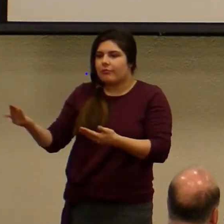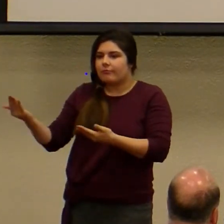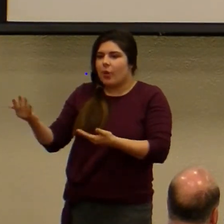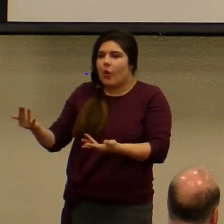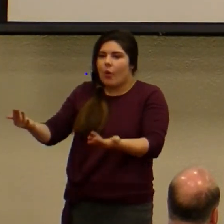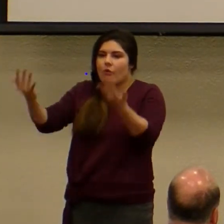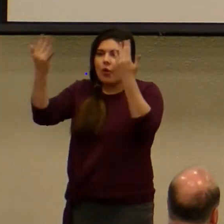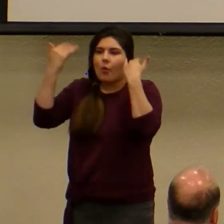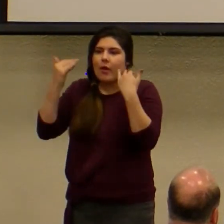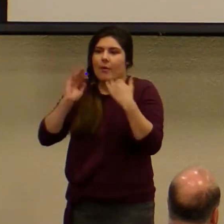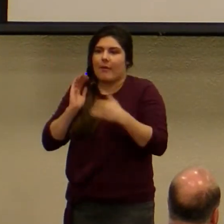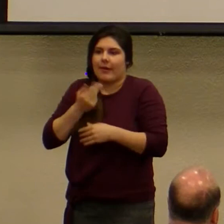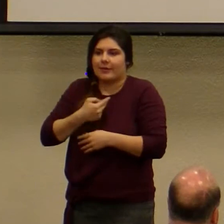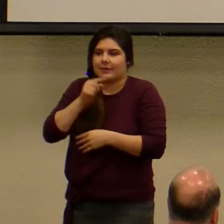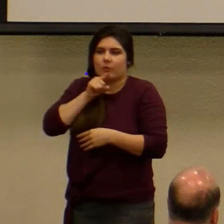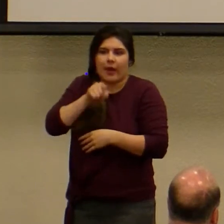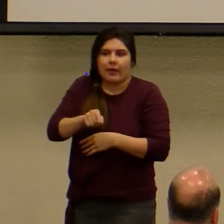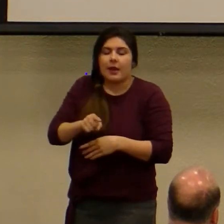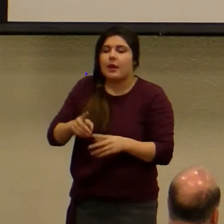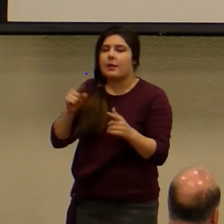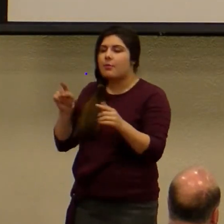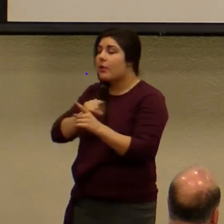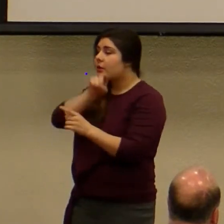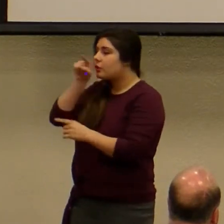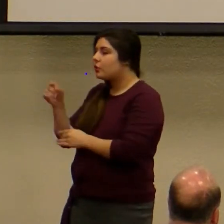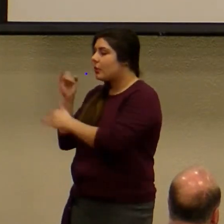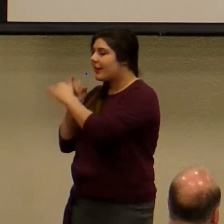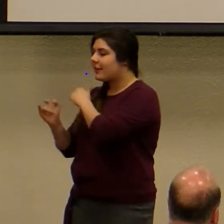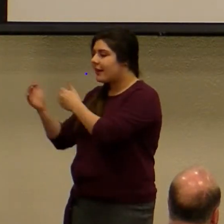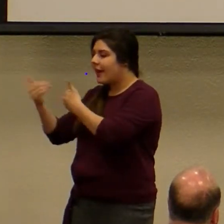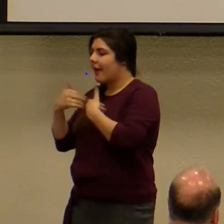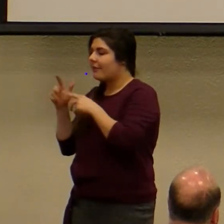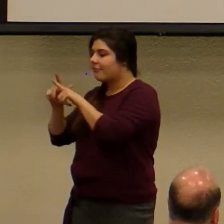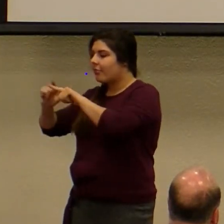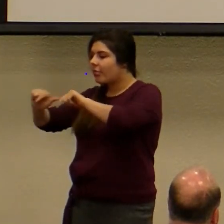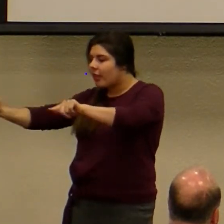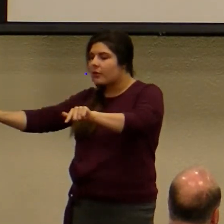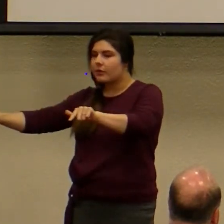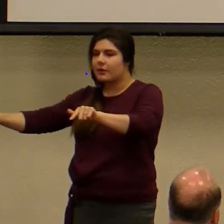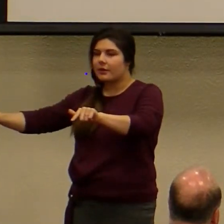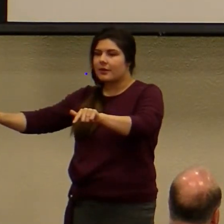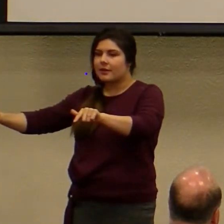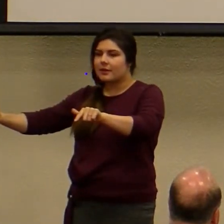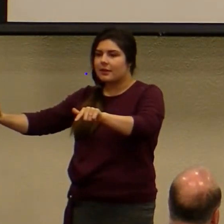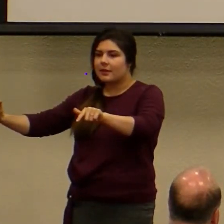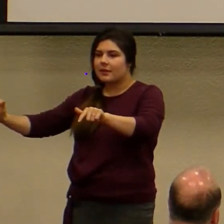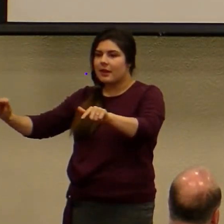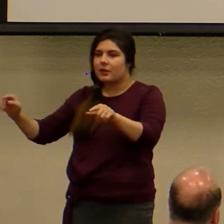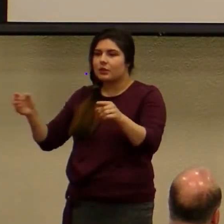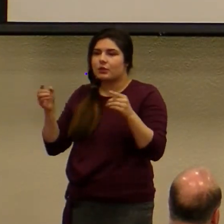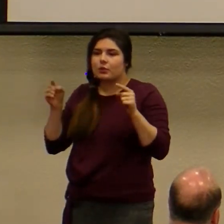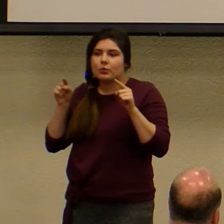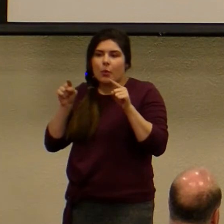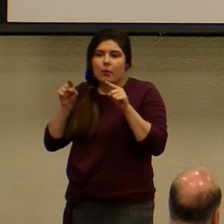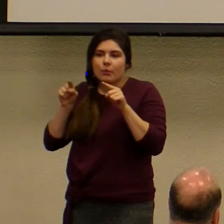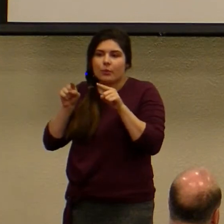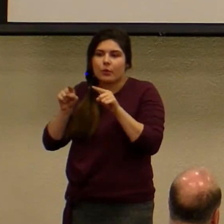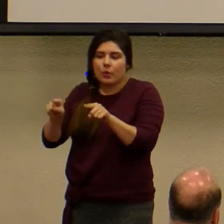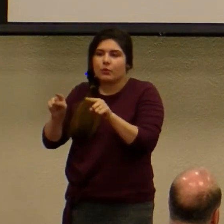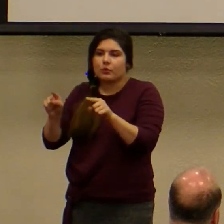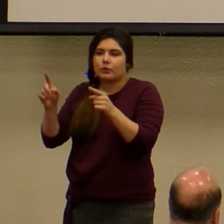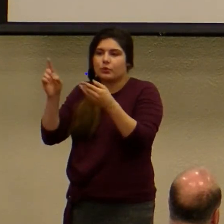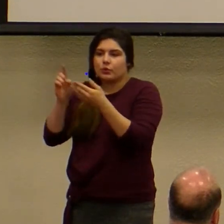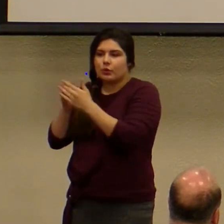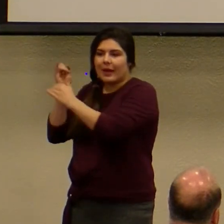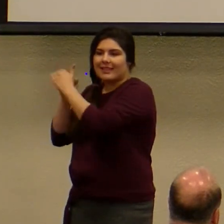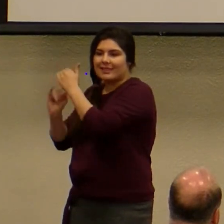reality. Pointing back to Isaiah, he uses language that almost parallels exactly. As